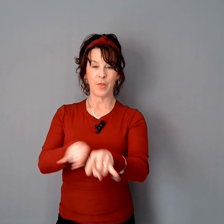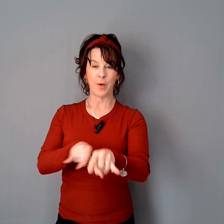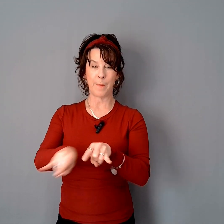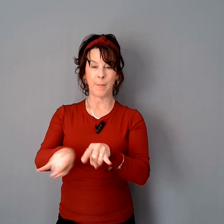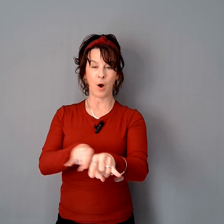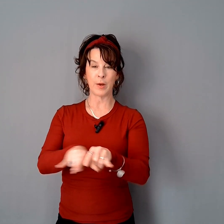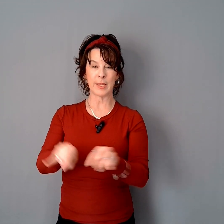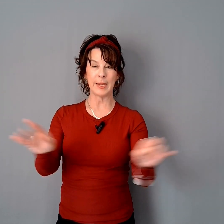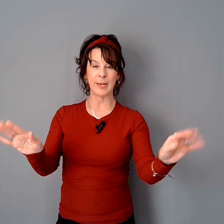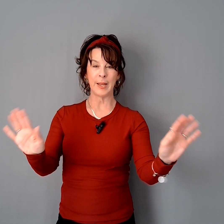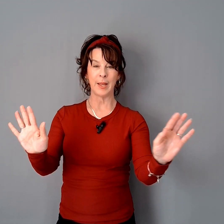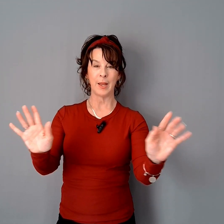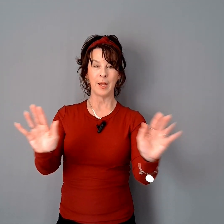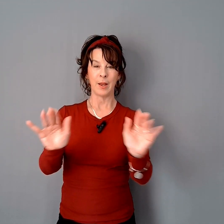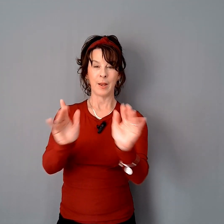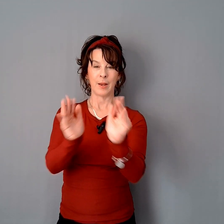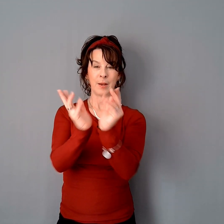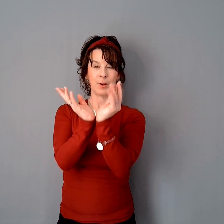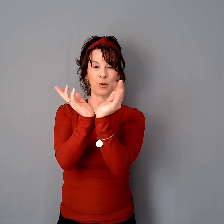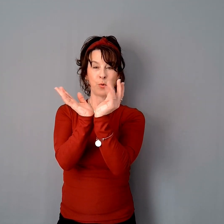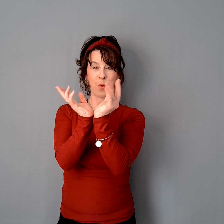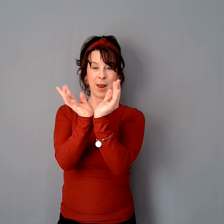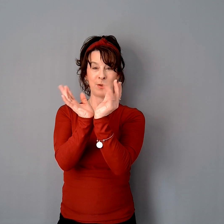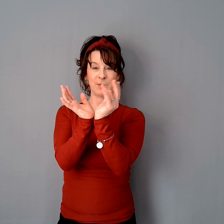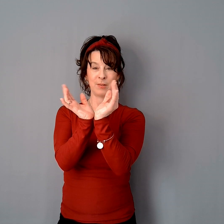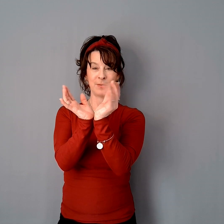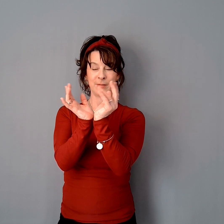the mocking crowd.